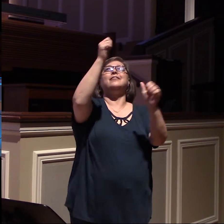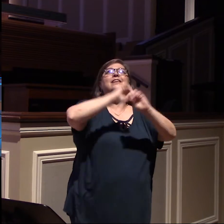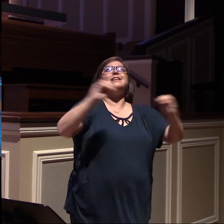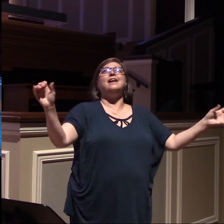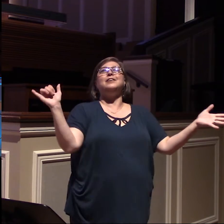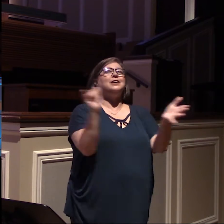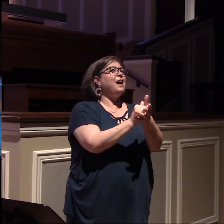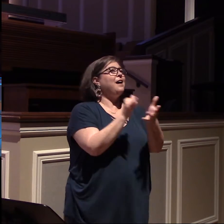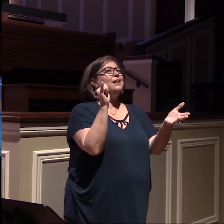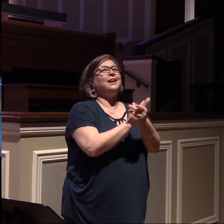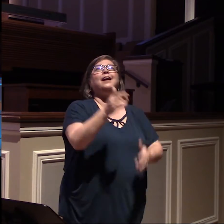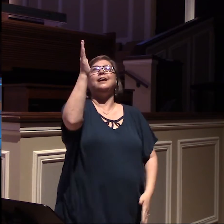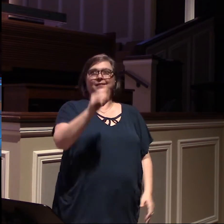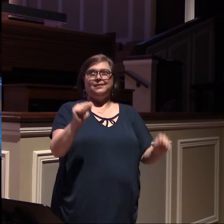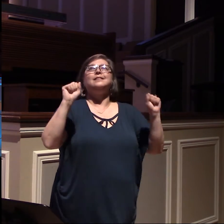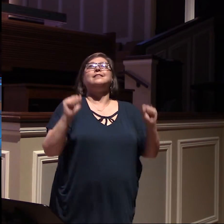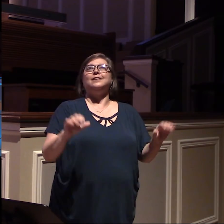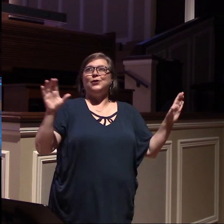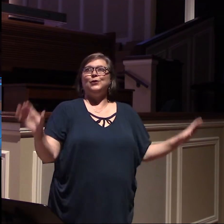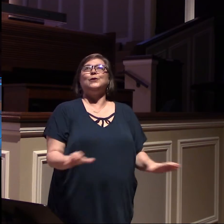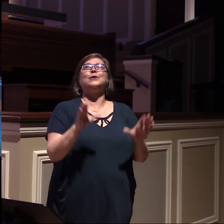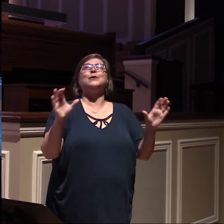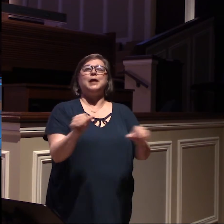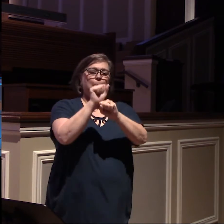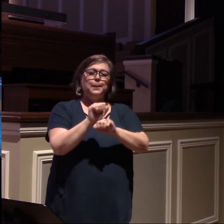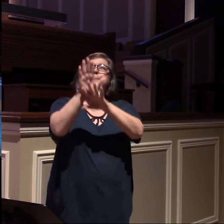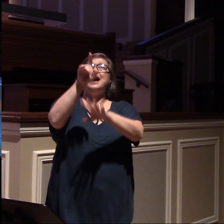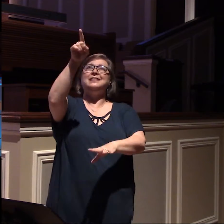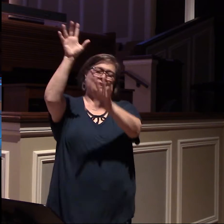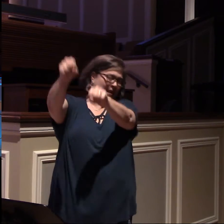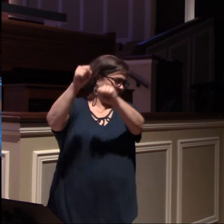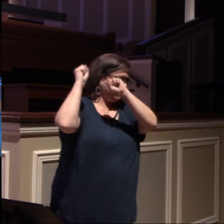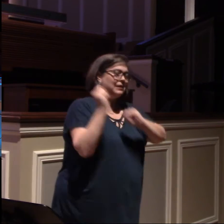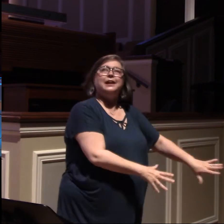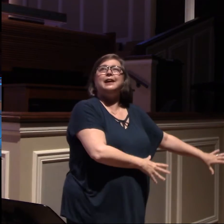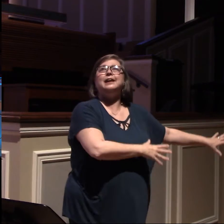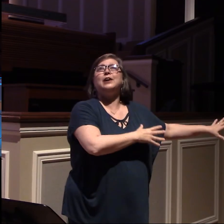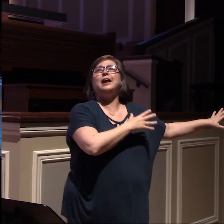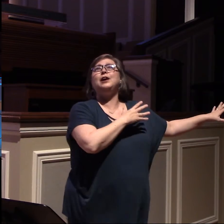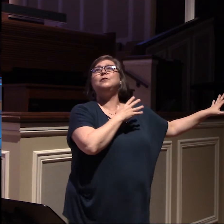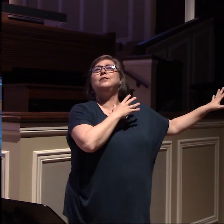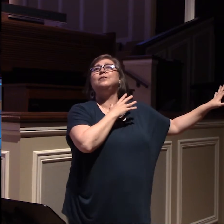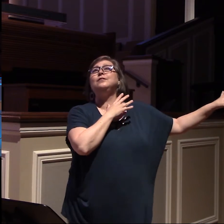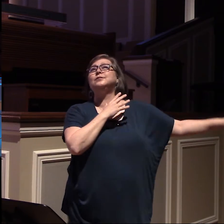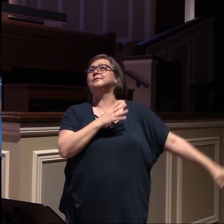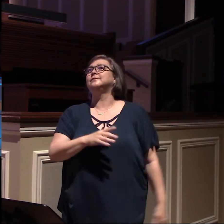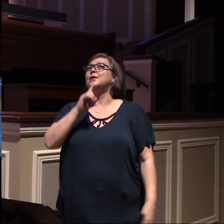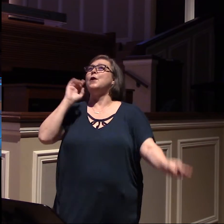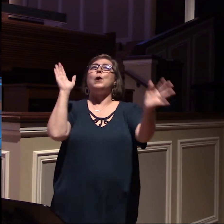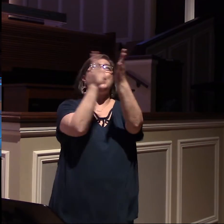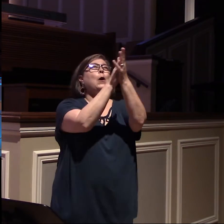There's nothing that our God can do. There's not a mountain that He can do.